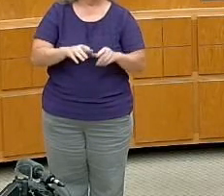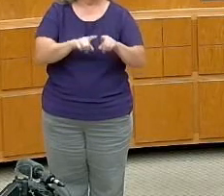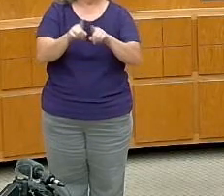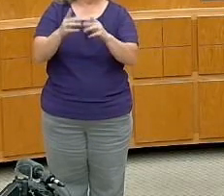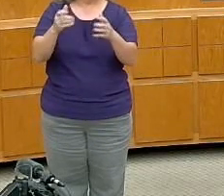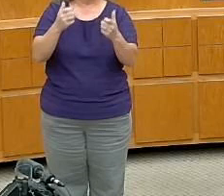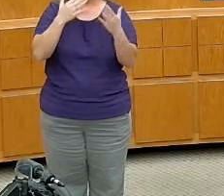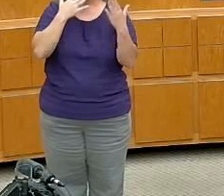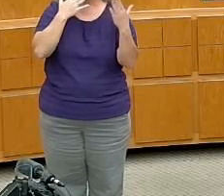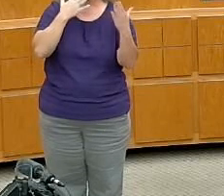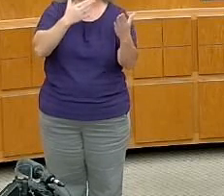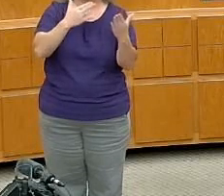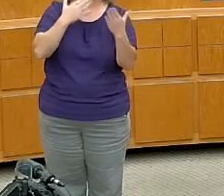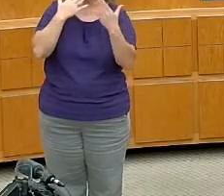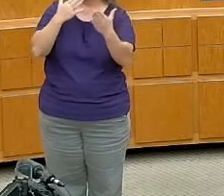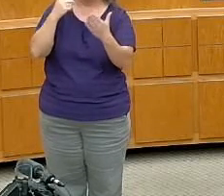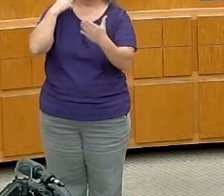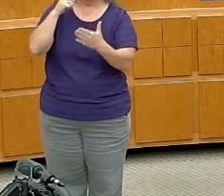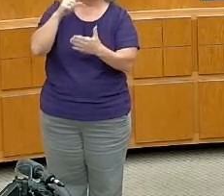the